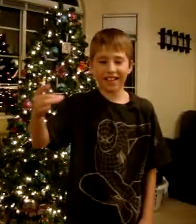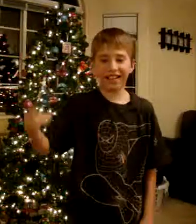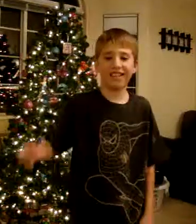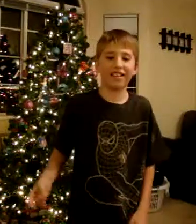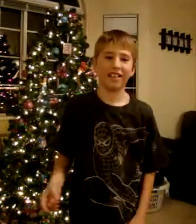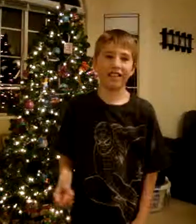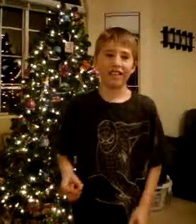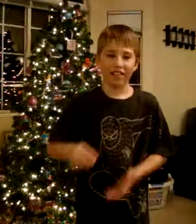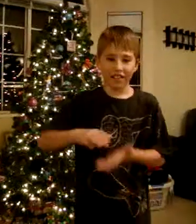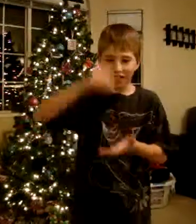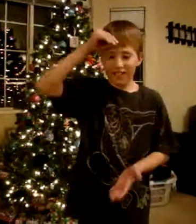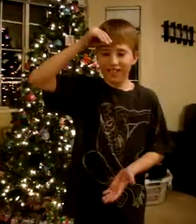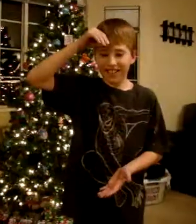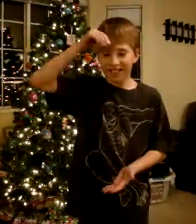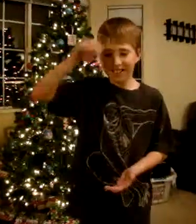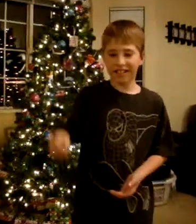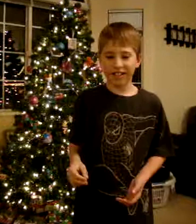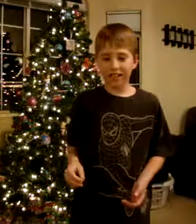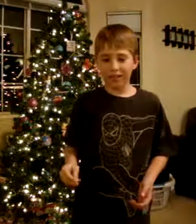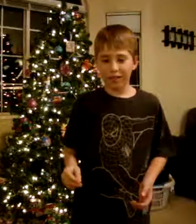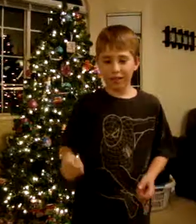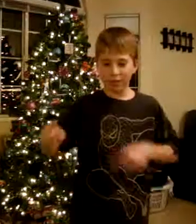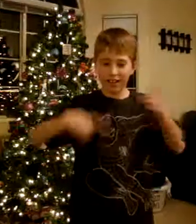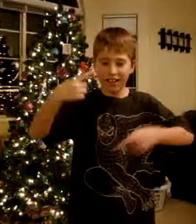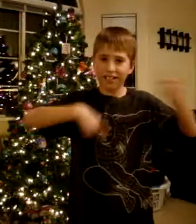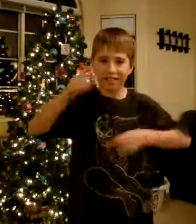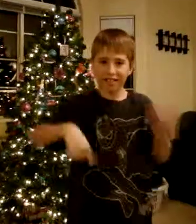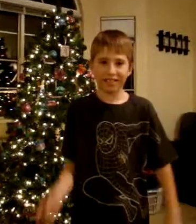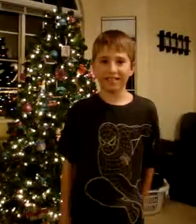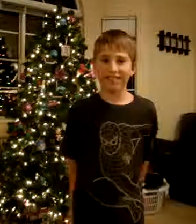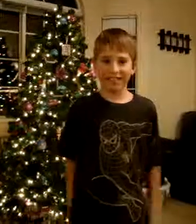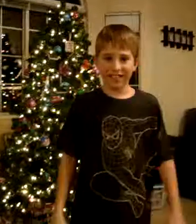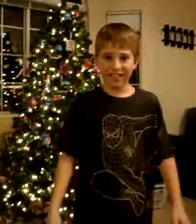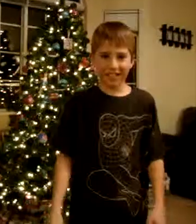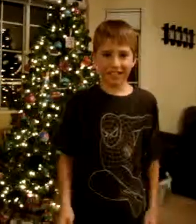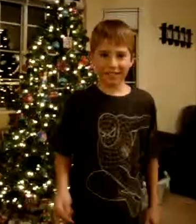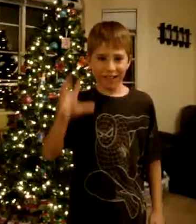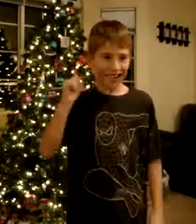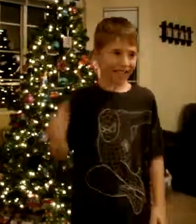like learning To sign. to sign. Very good. Bye. Bye.